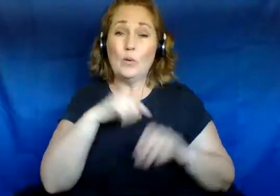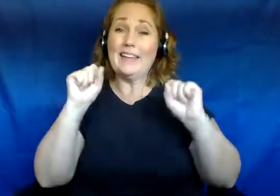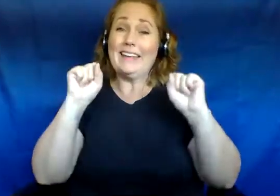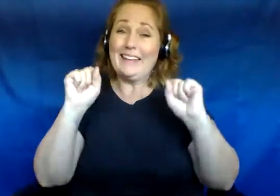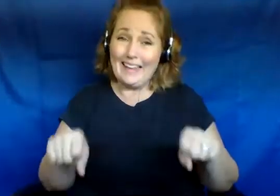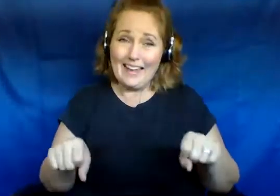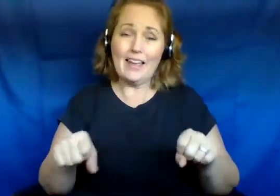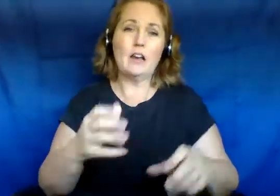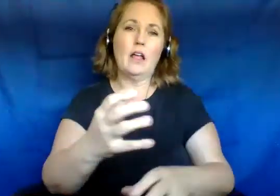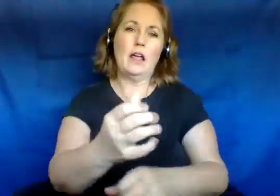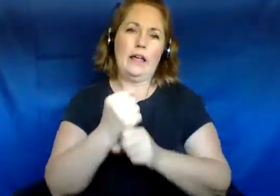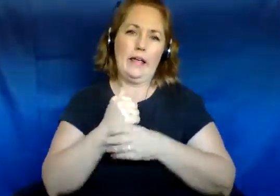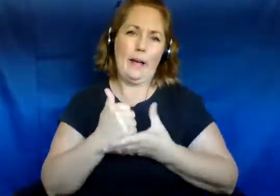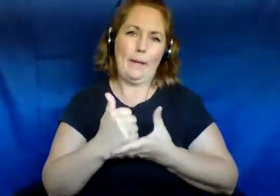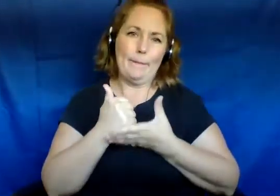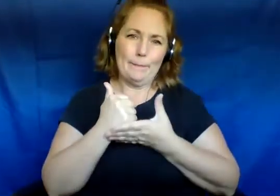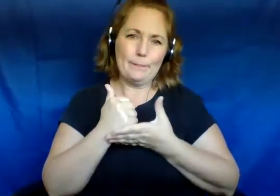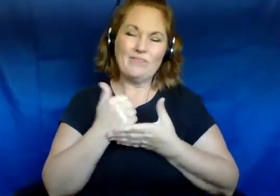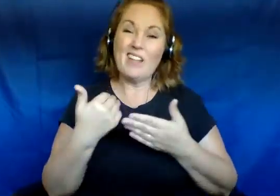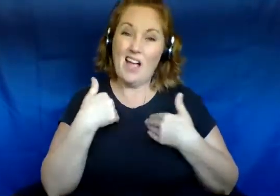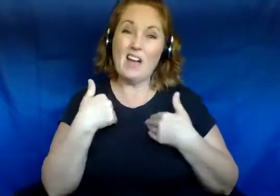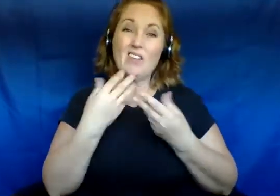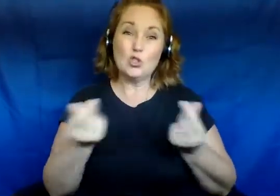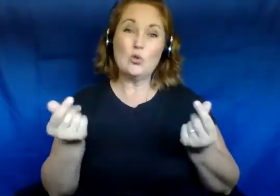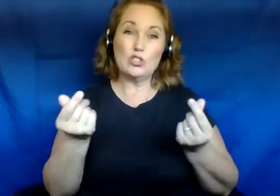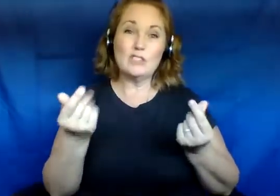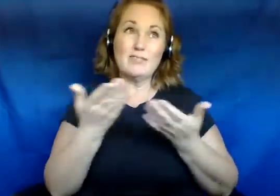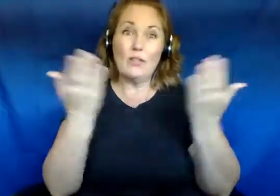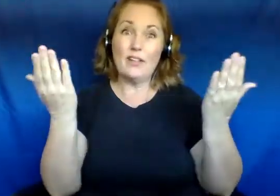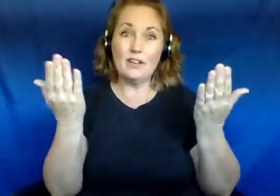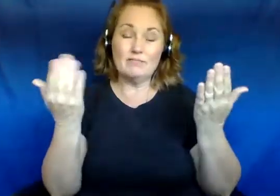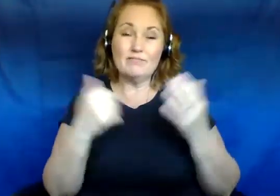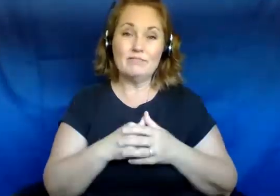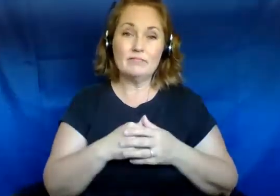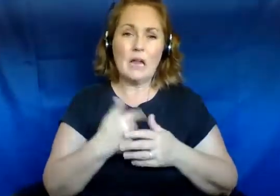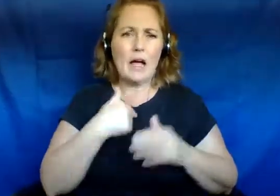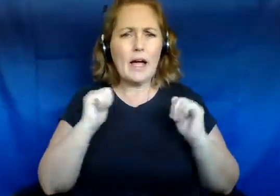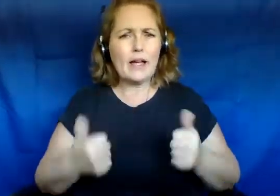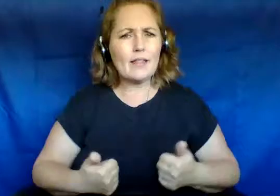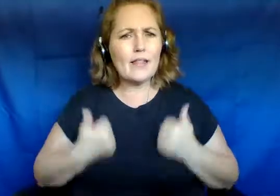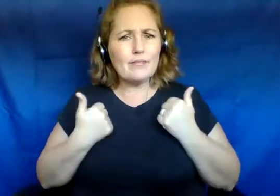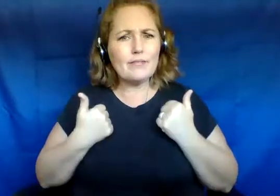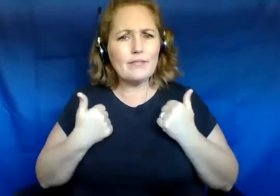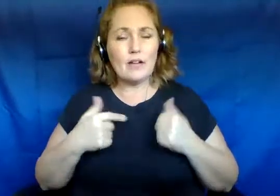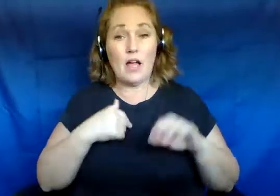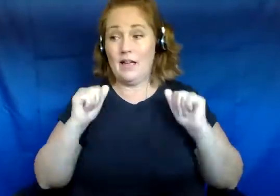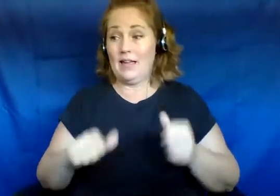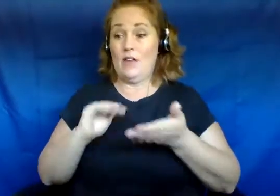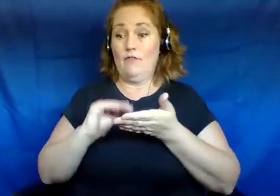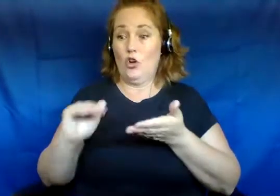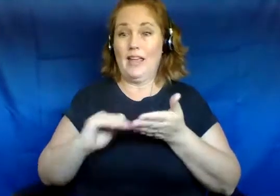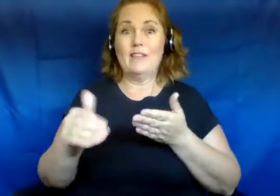get help. There is a solution. There is a solution. And I can live and